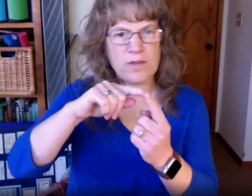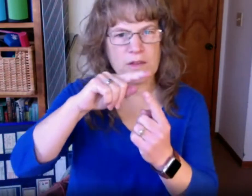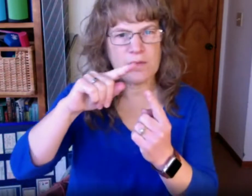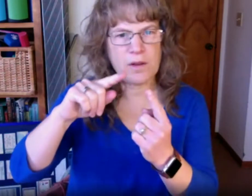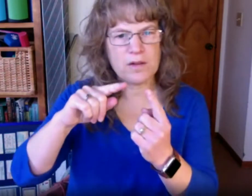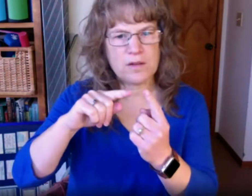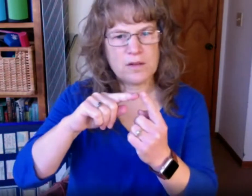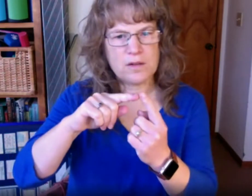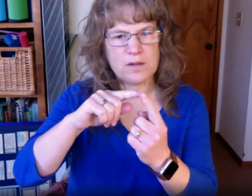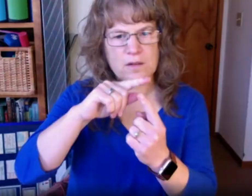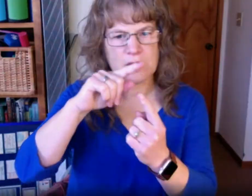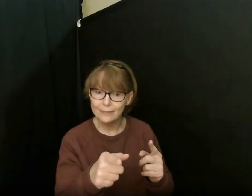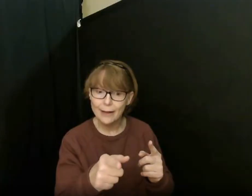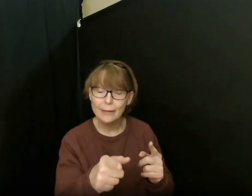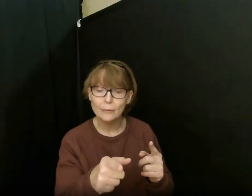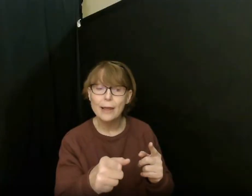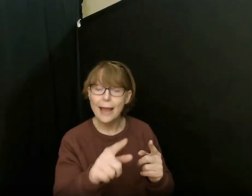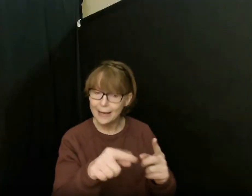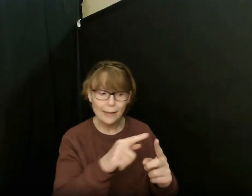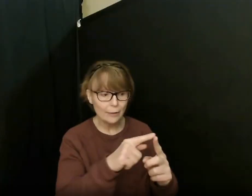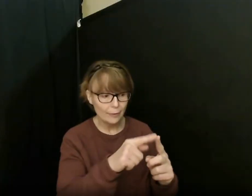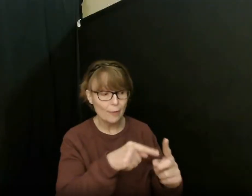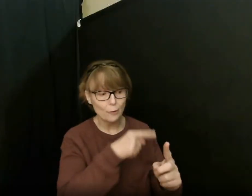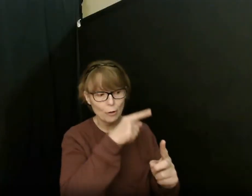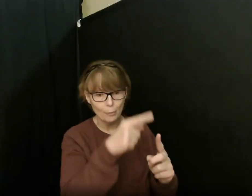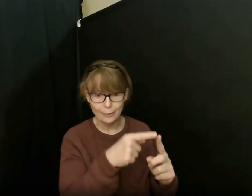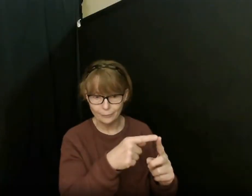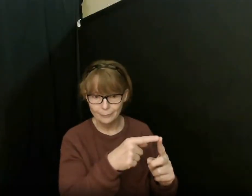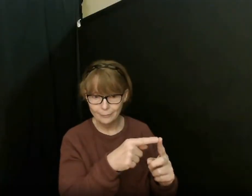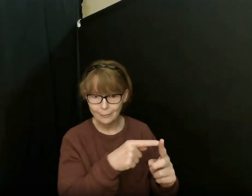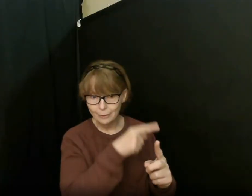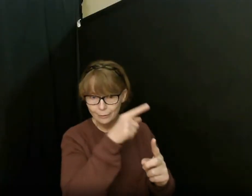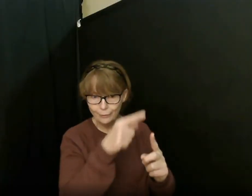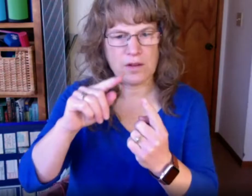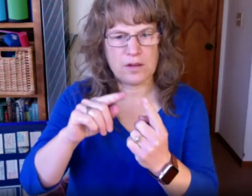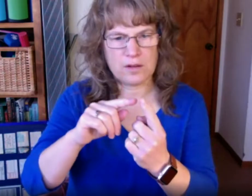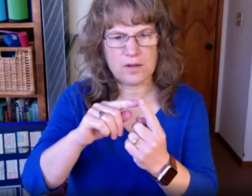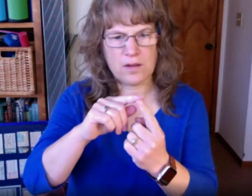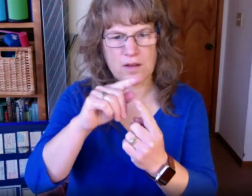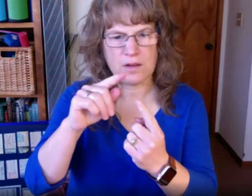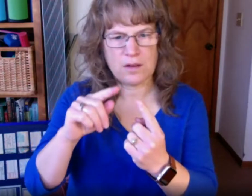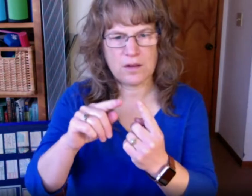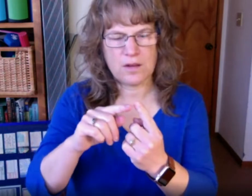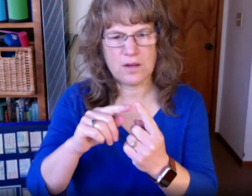this when? Yes, that is, and it is also clockwise. Good. Okay. Yeah, and